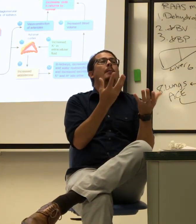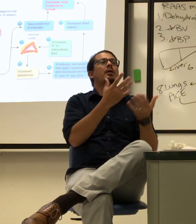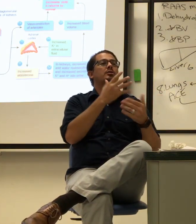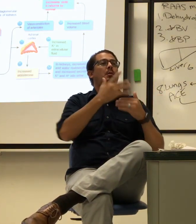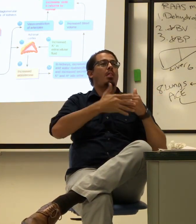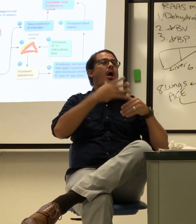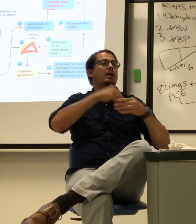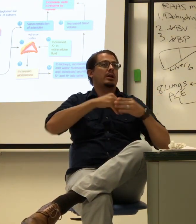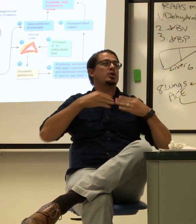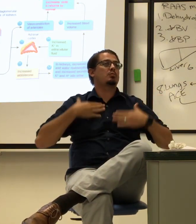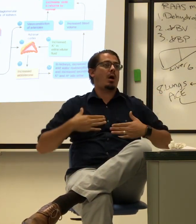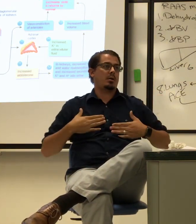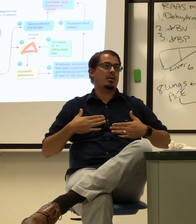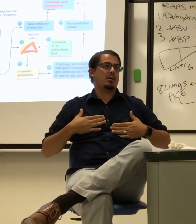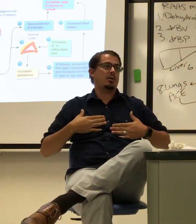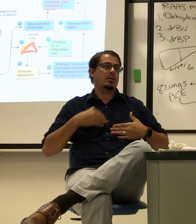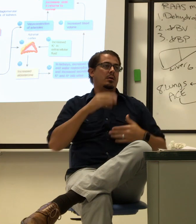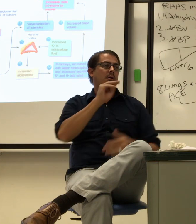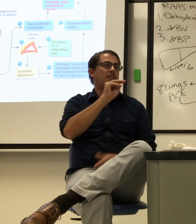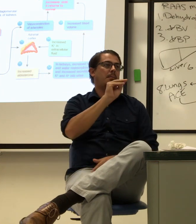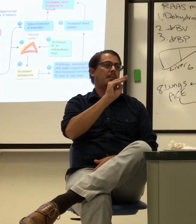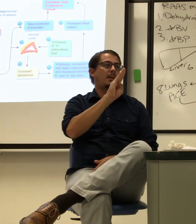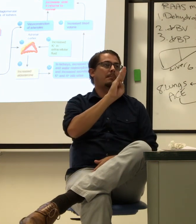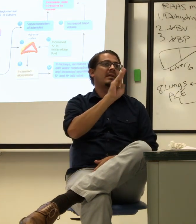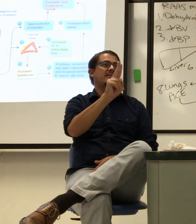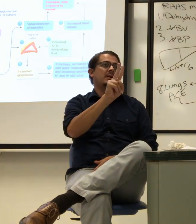BV for short.